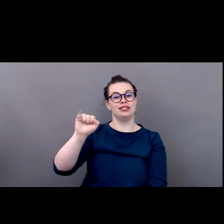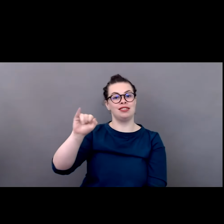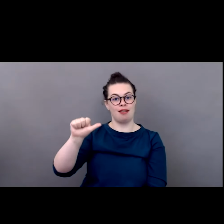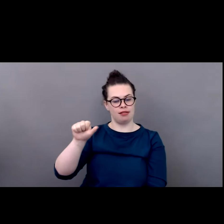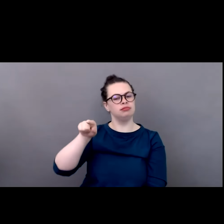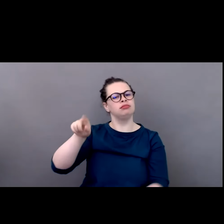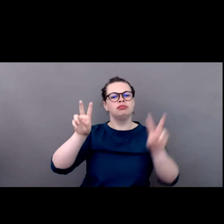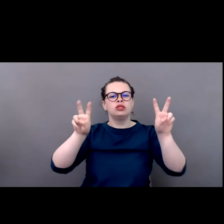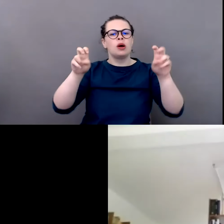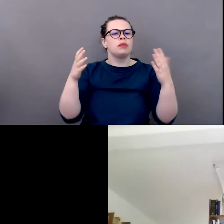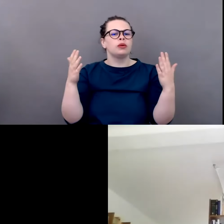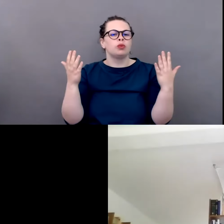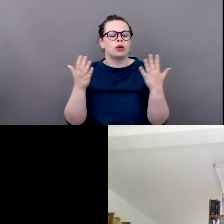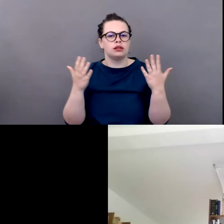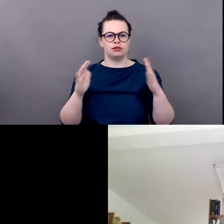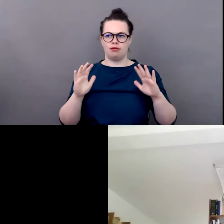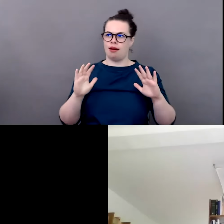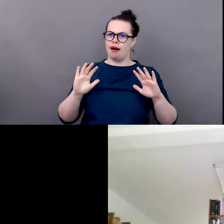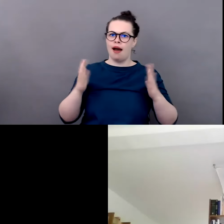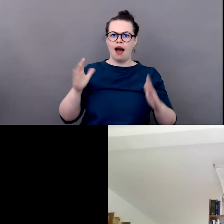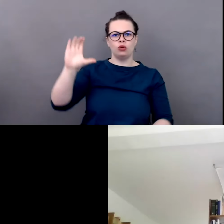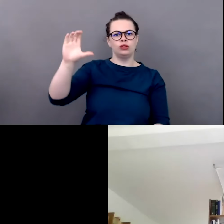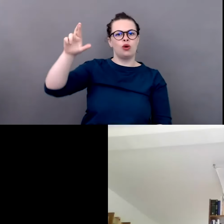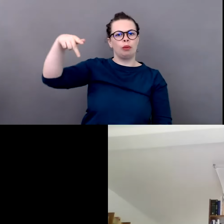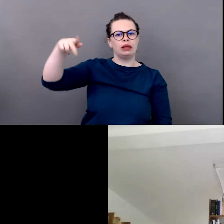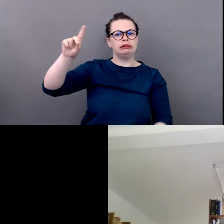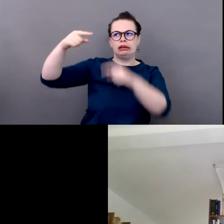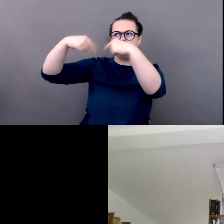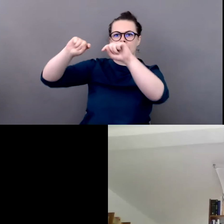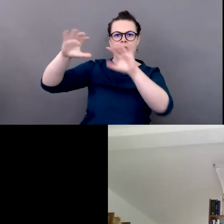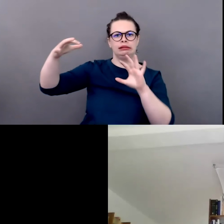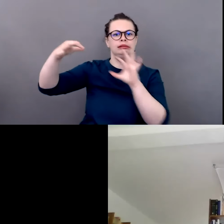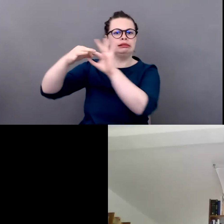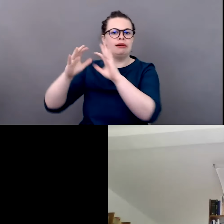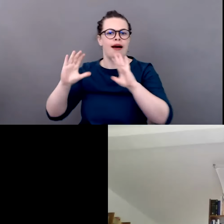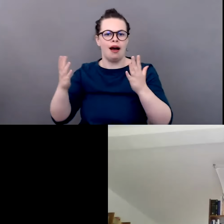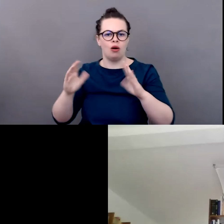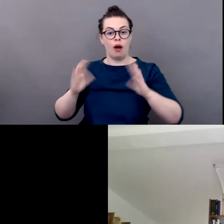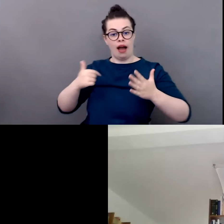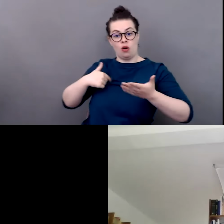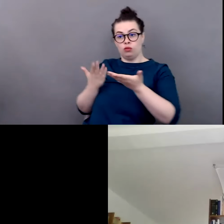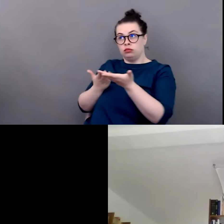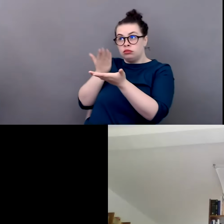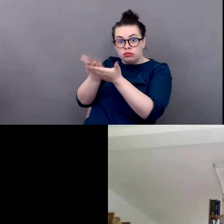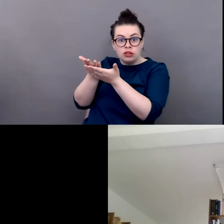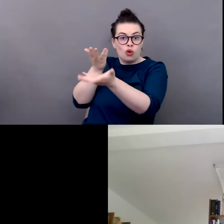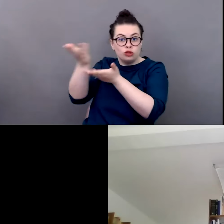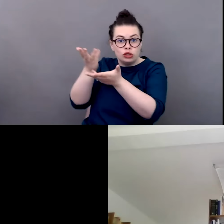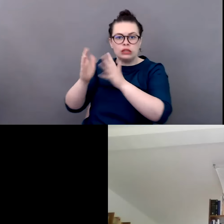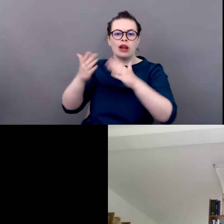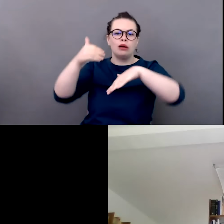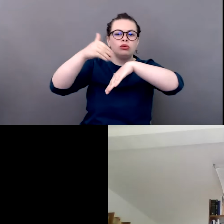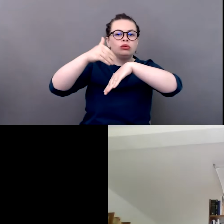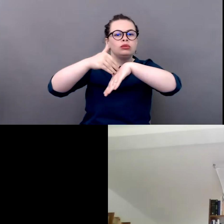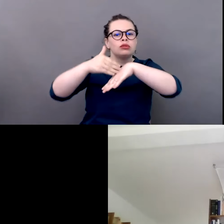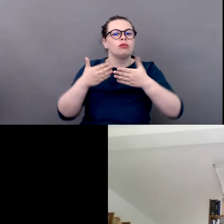specifically on the following means of engaging with the committee, including submissions to consultations, general comments,